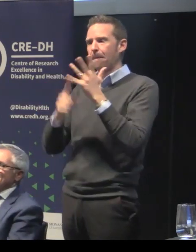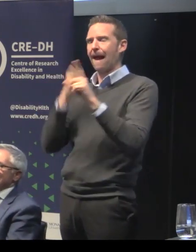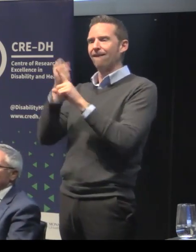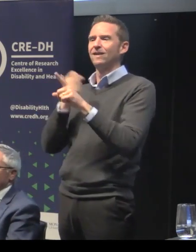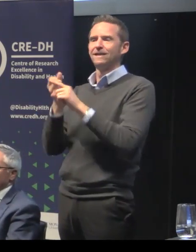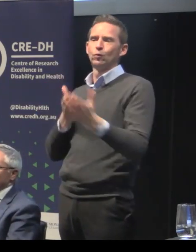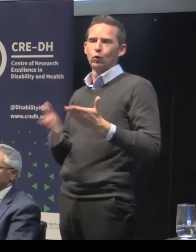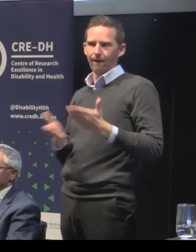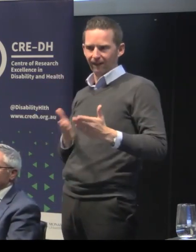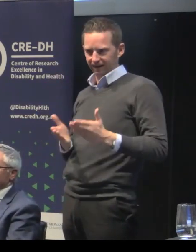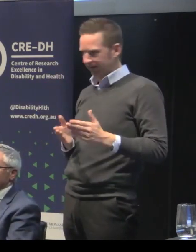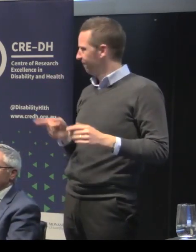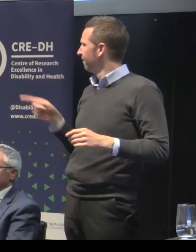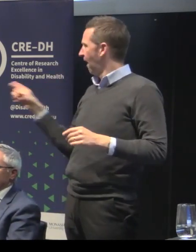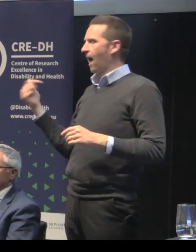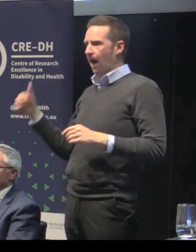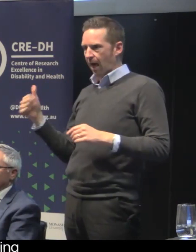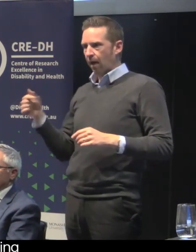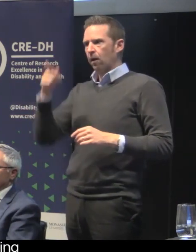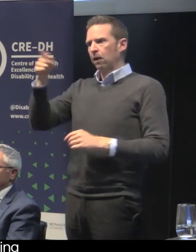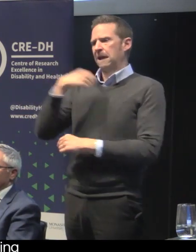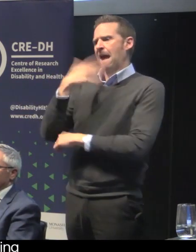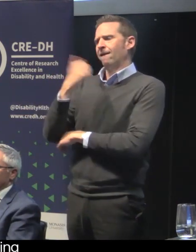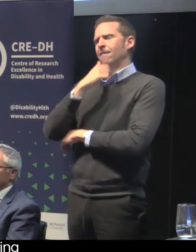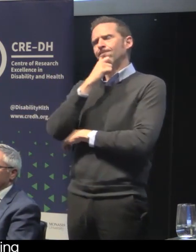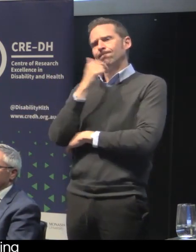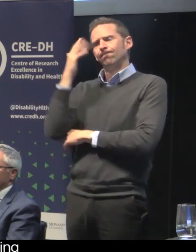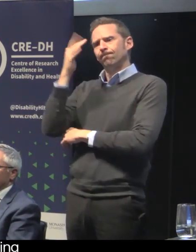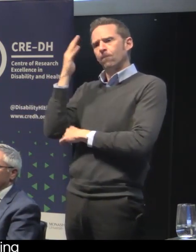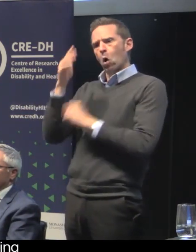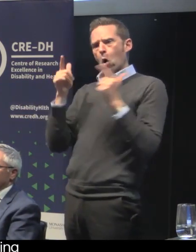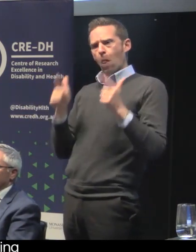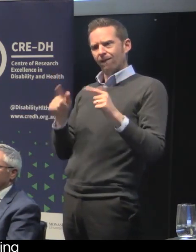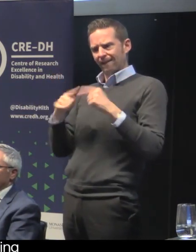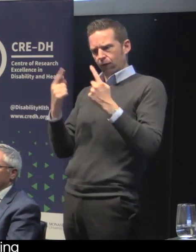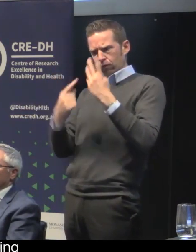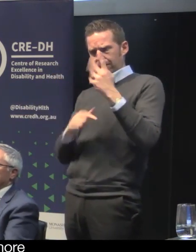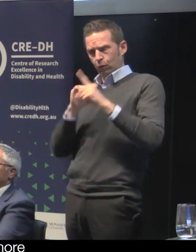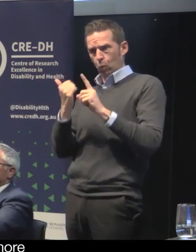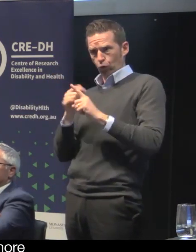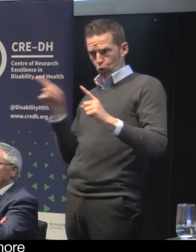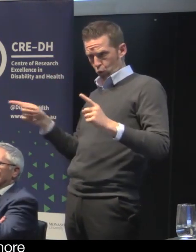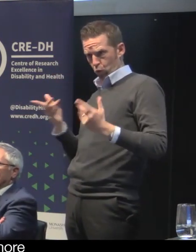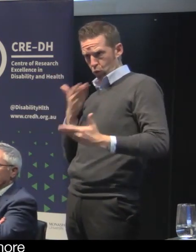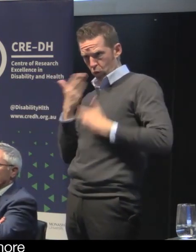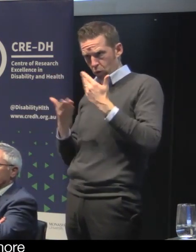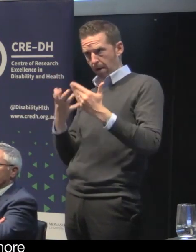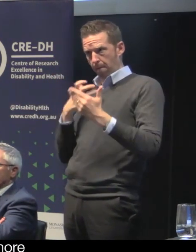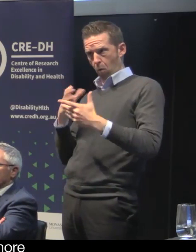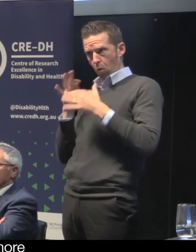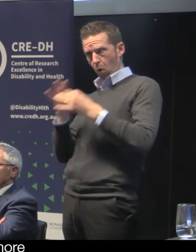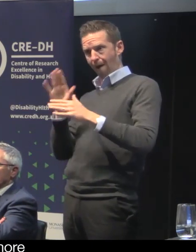Service. So something I was thinking about is a lot of the cases that you described have more to do with